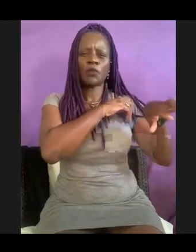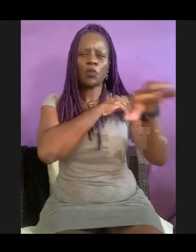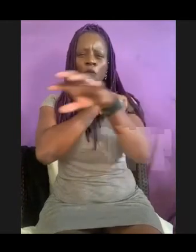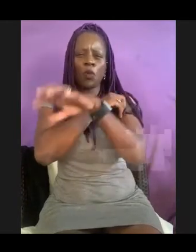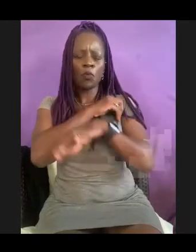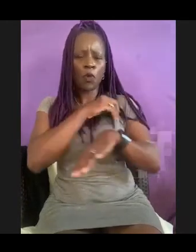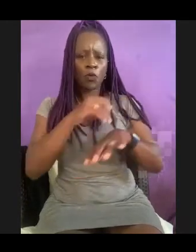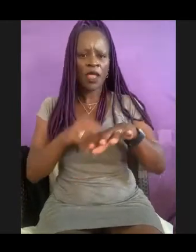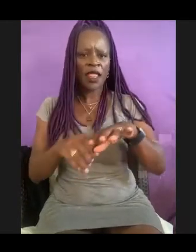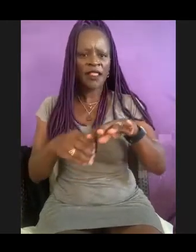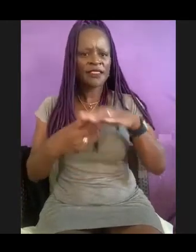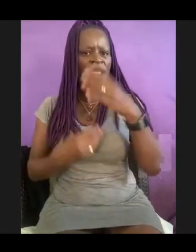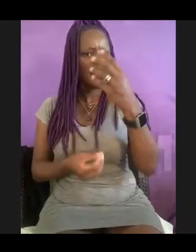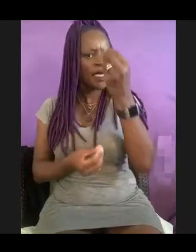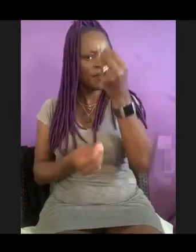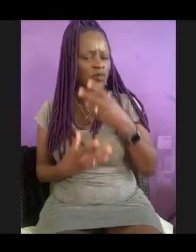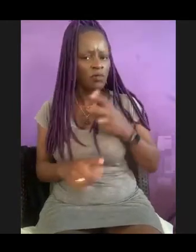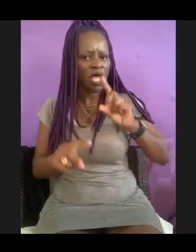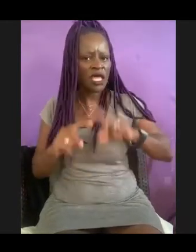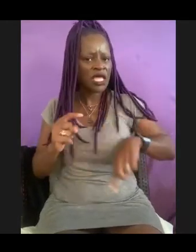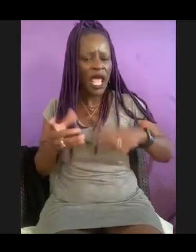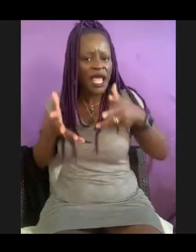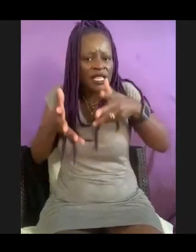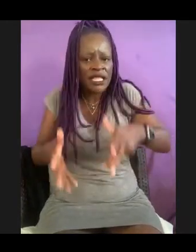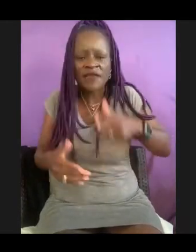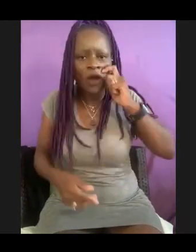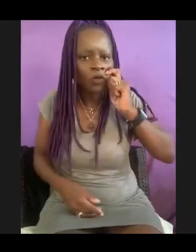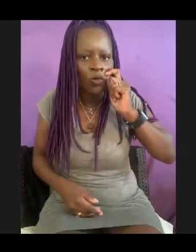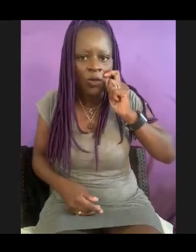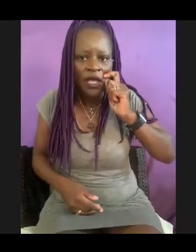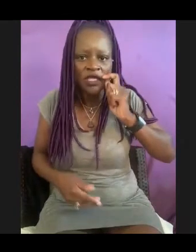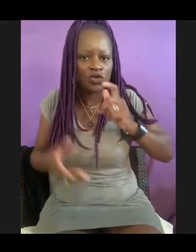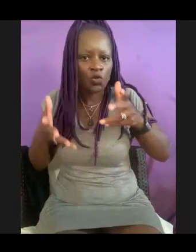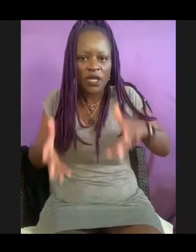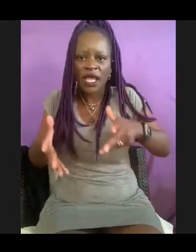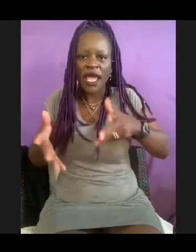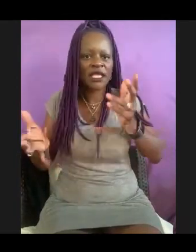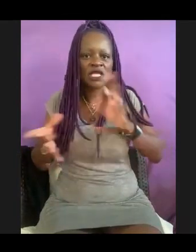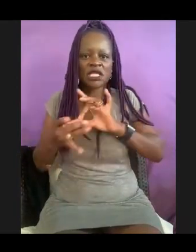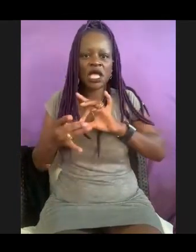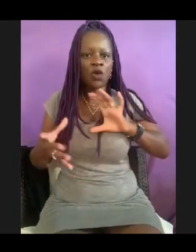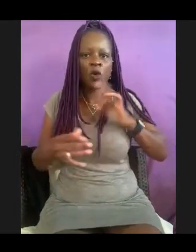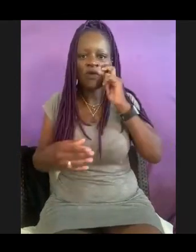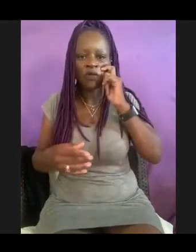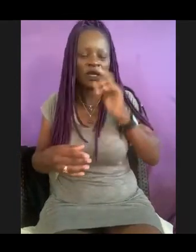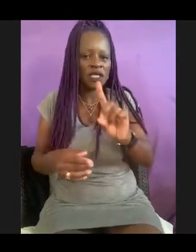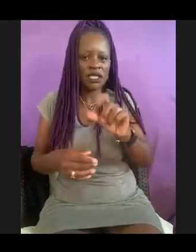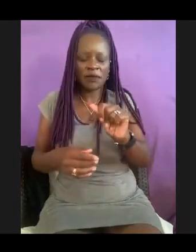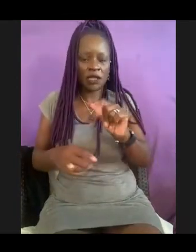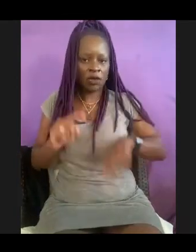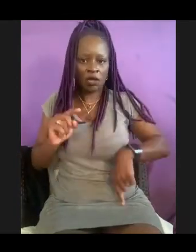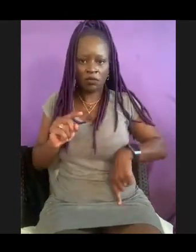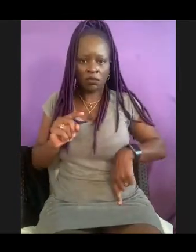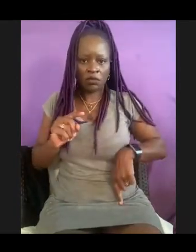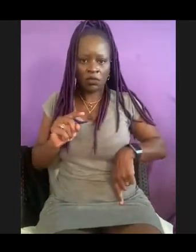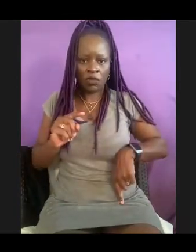leave our race identity and issues at the door in disability discussions. We argued that